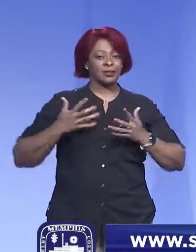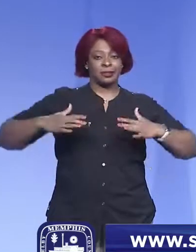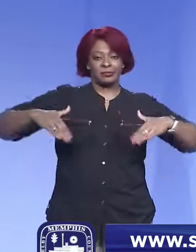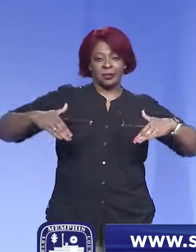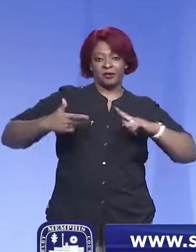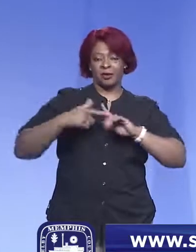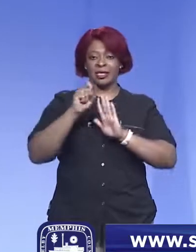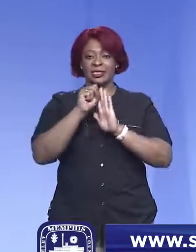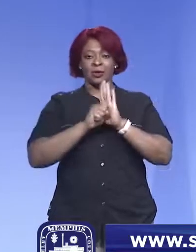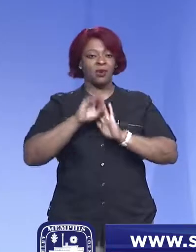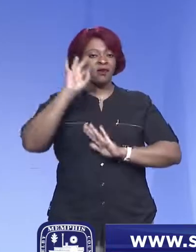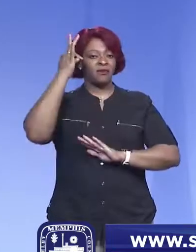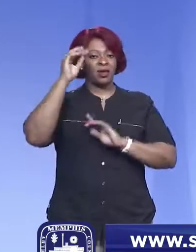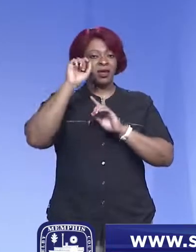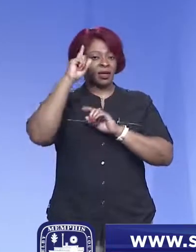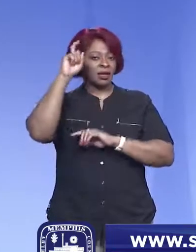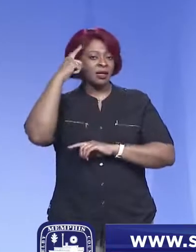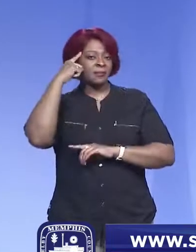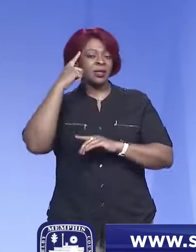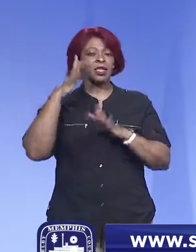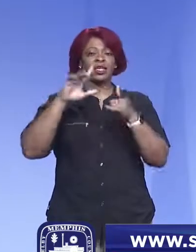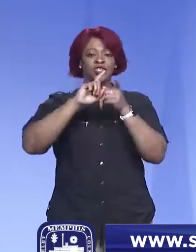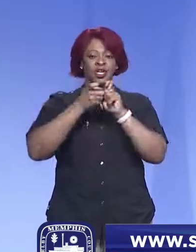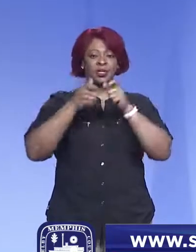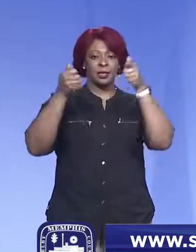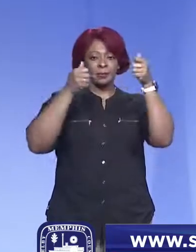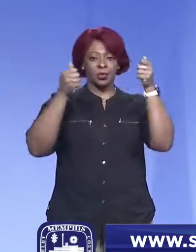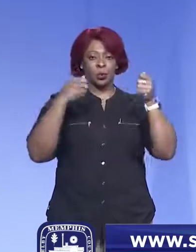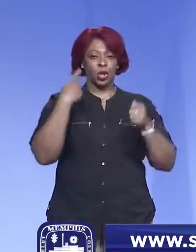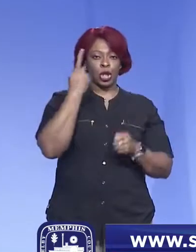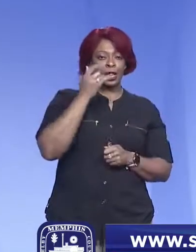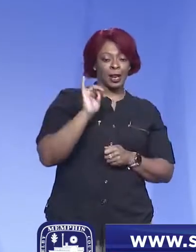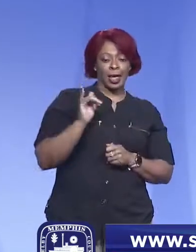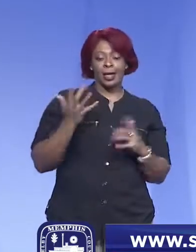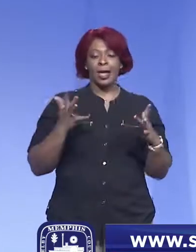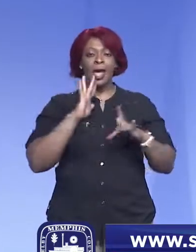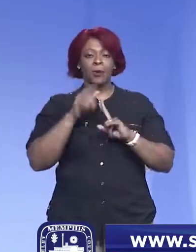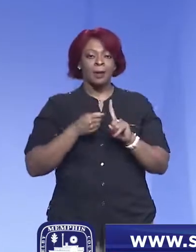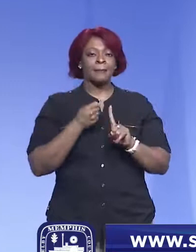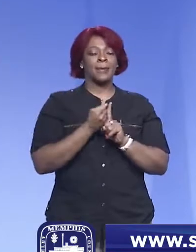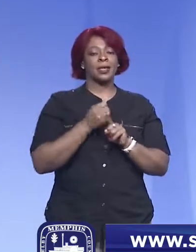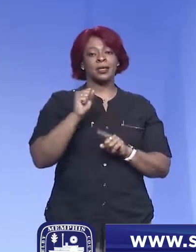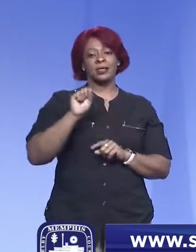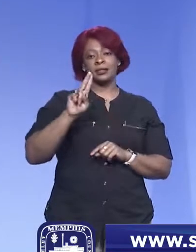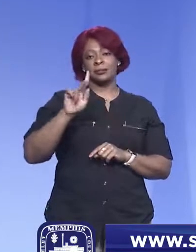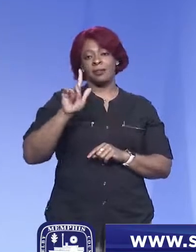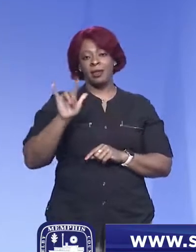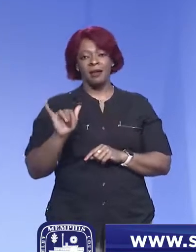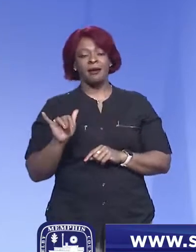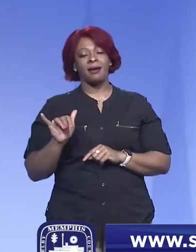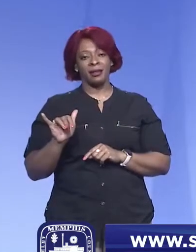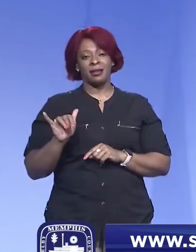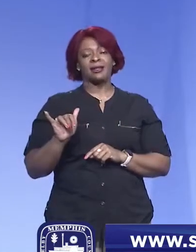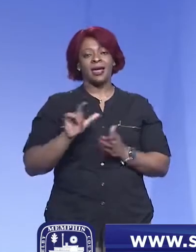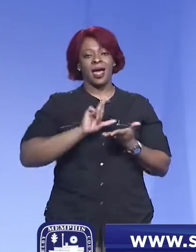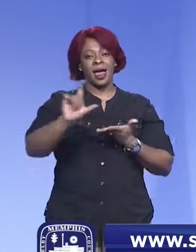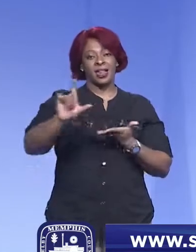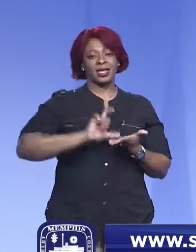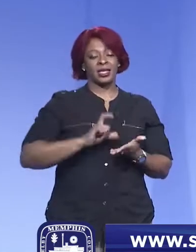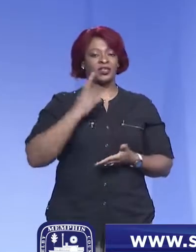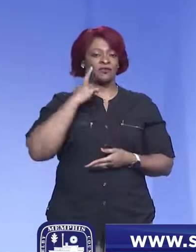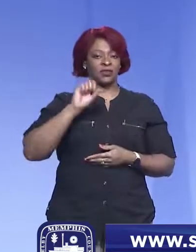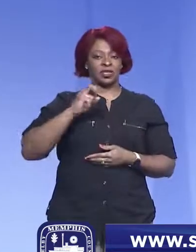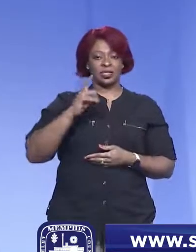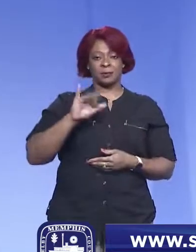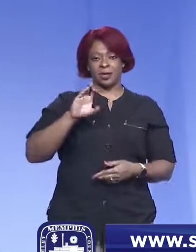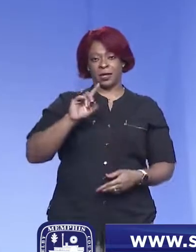the state or federal government about how the change of administration will impact the supply allocations for Shelby yet.